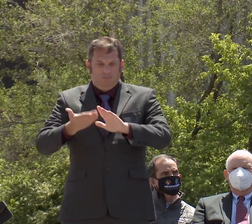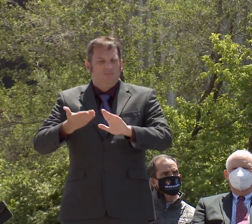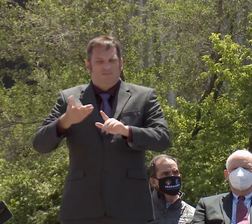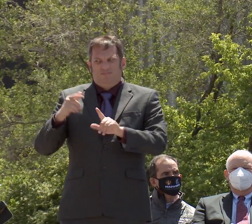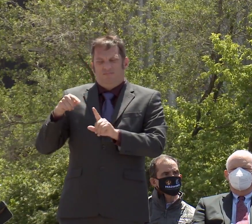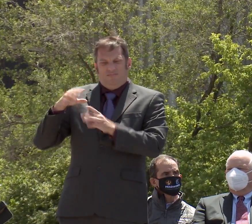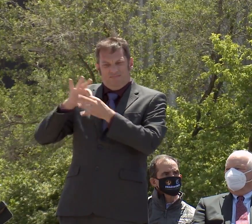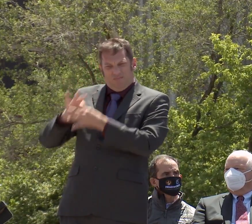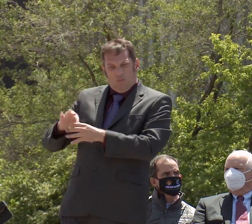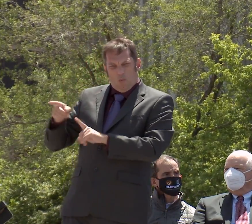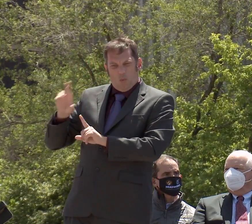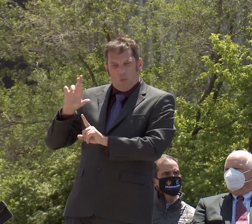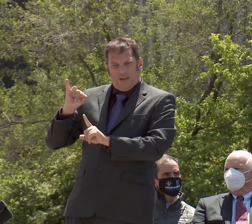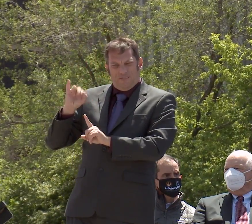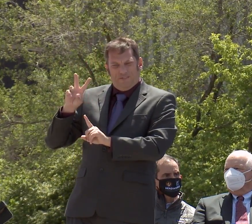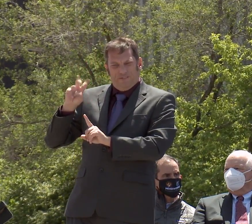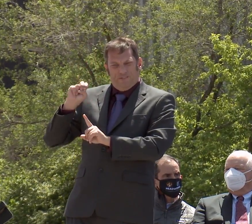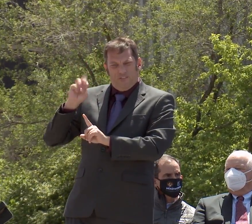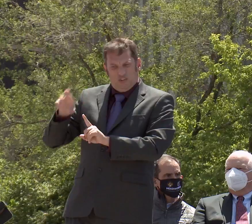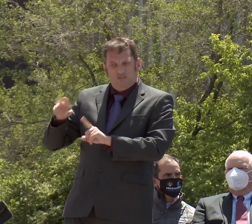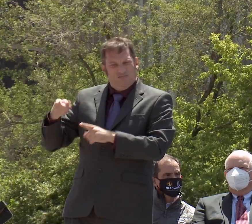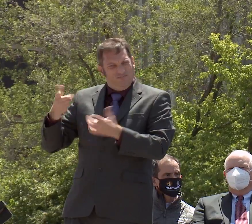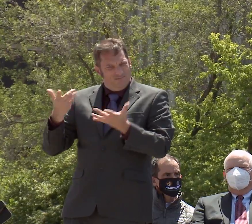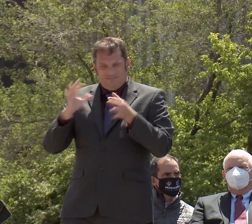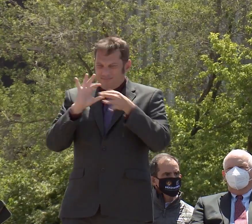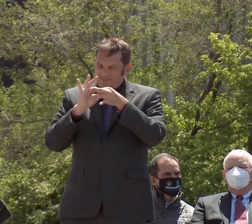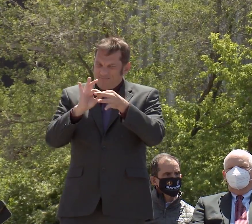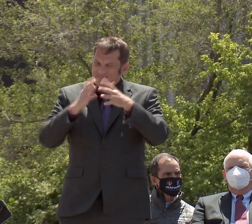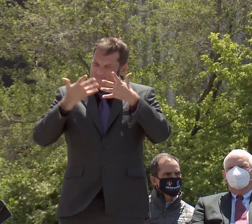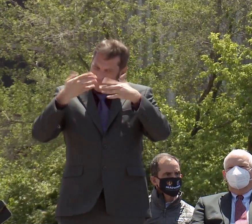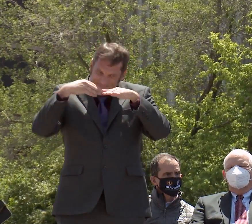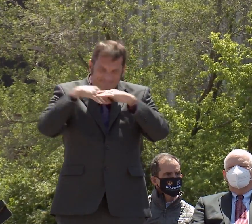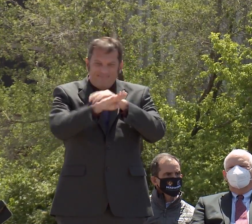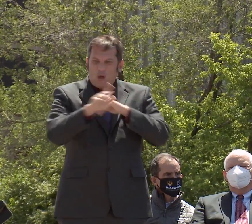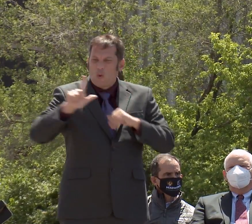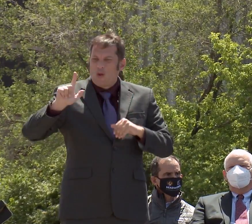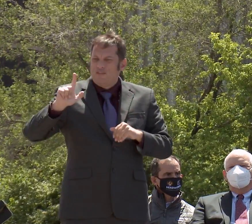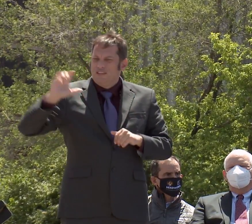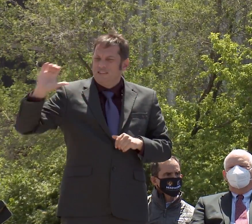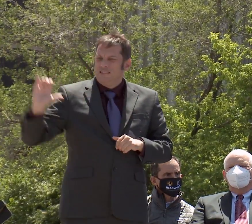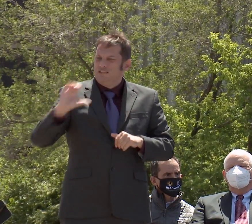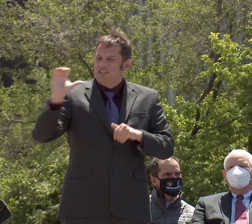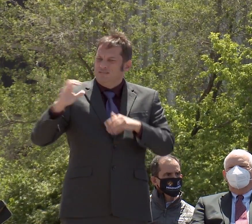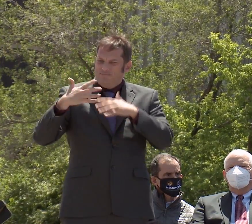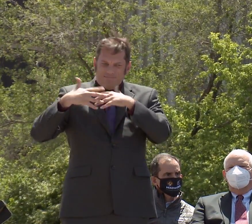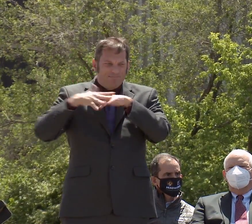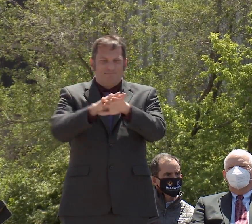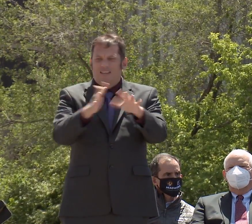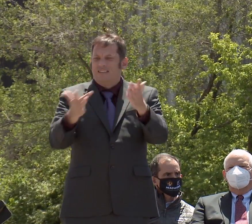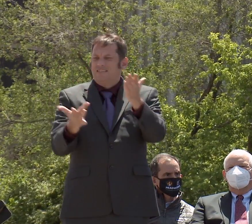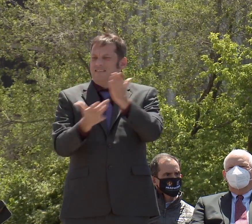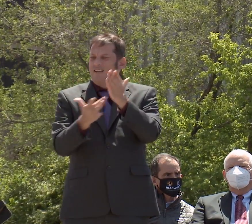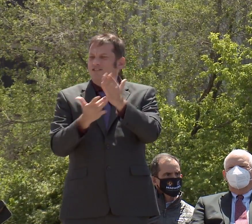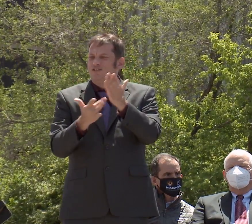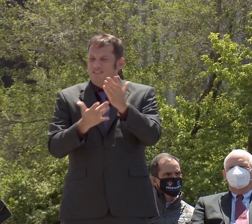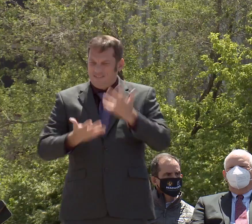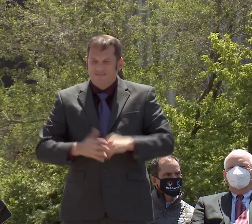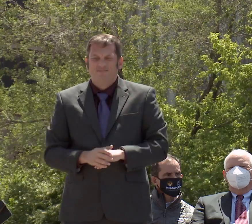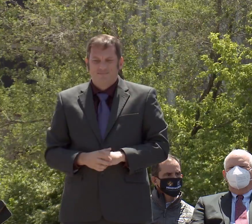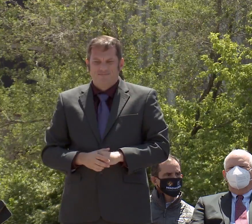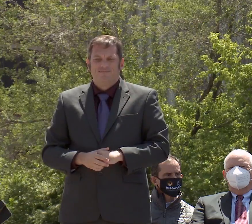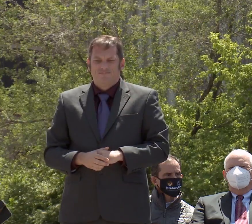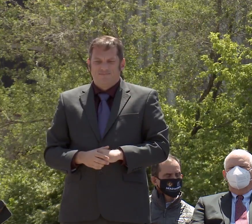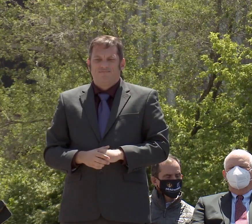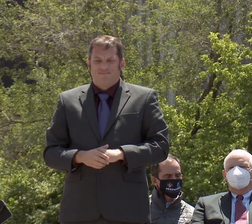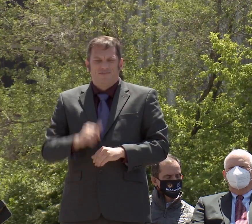century infrastructure and not 20th or 19th century infrastructure. And it all is about making sure that the people